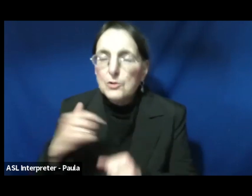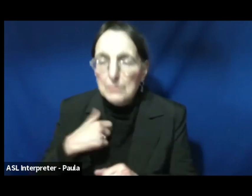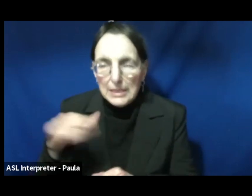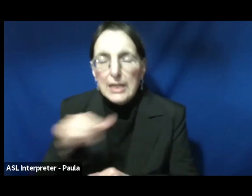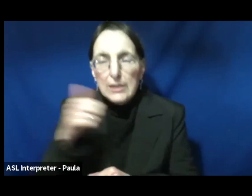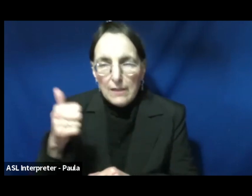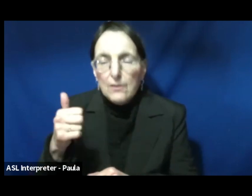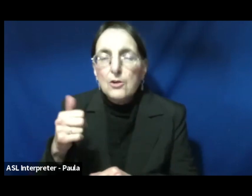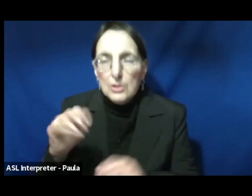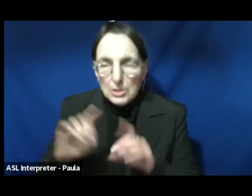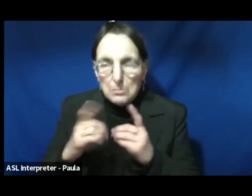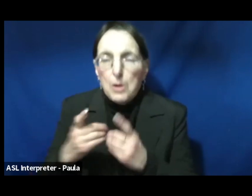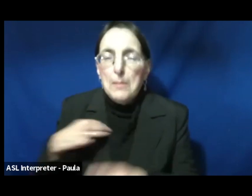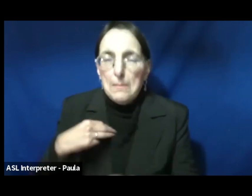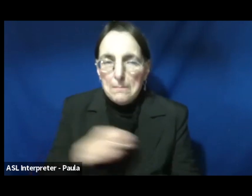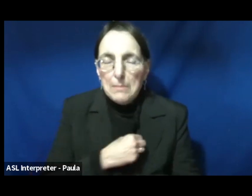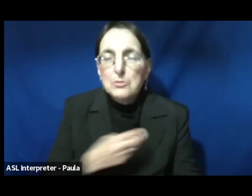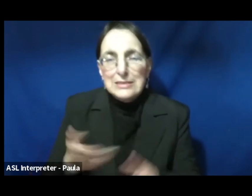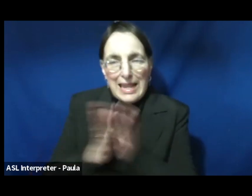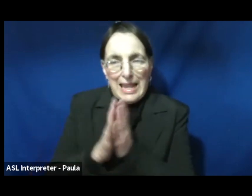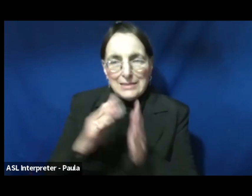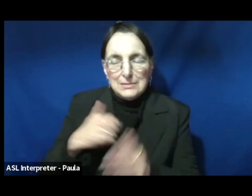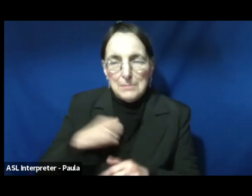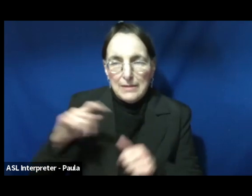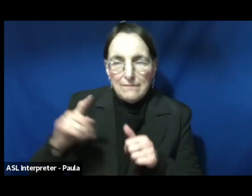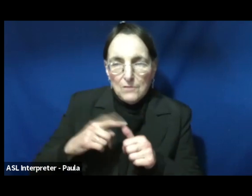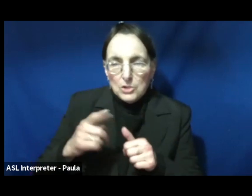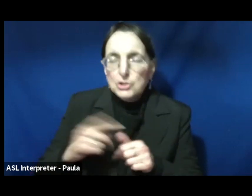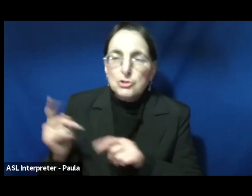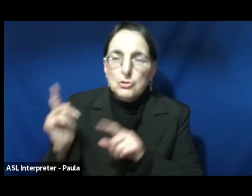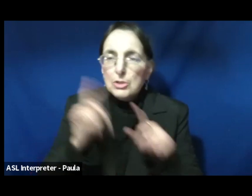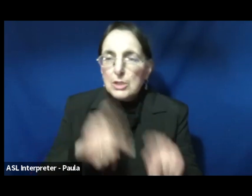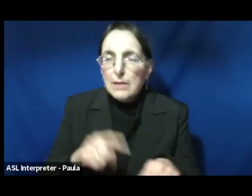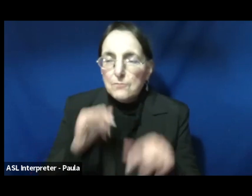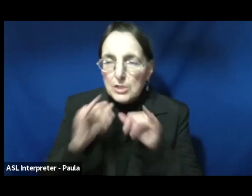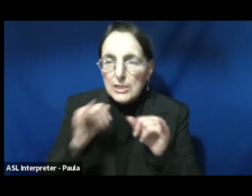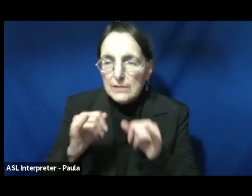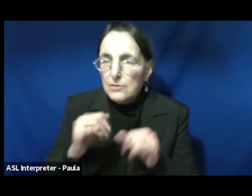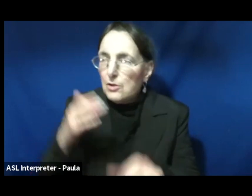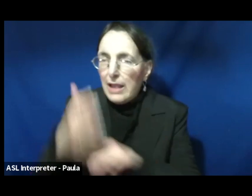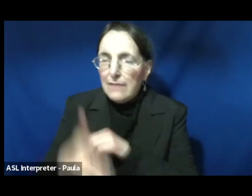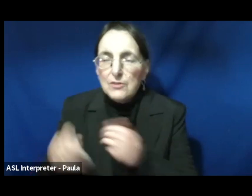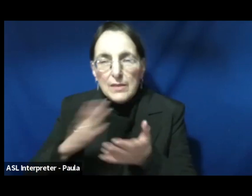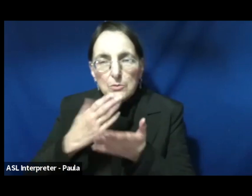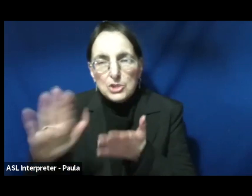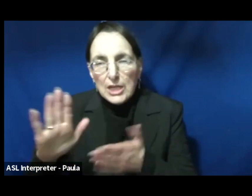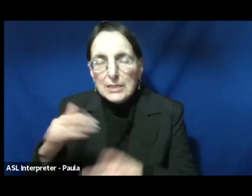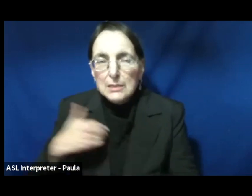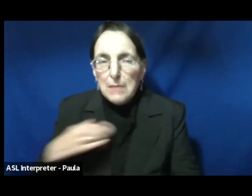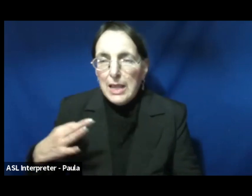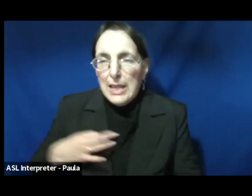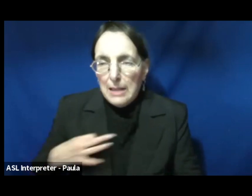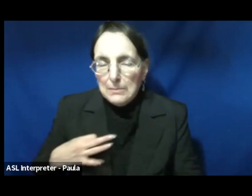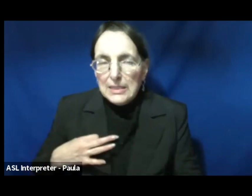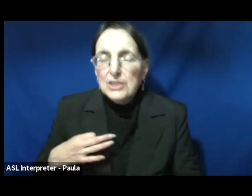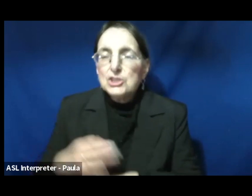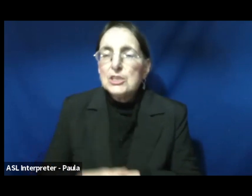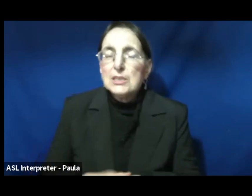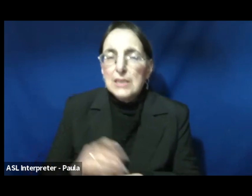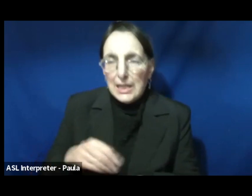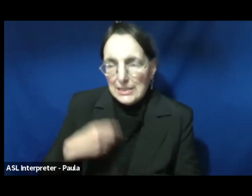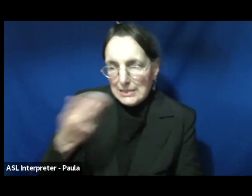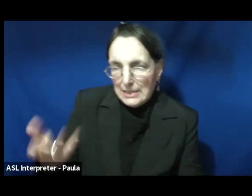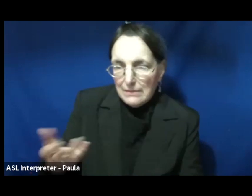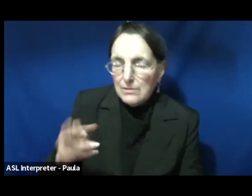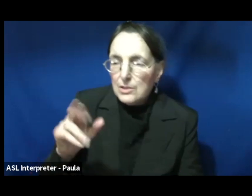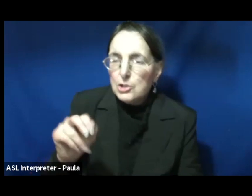asked me first to come for an interview after they'd rejected my application in a handwritten note from Rand Newman, who